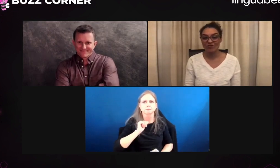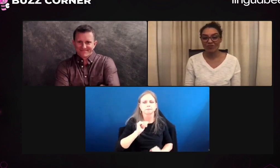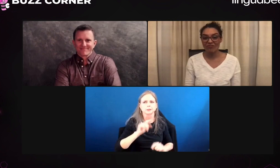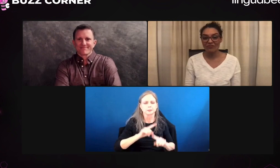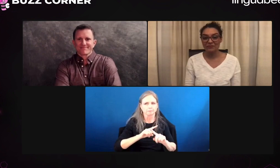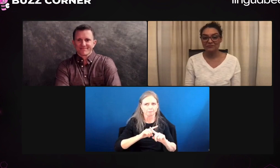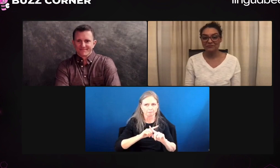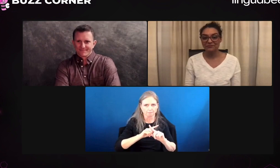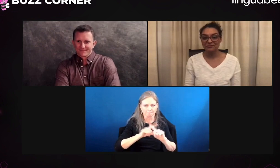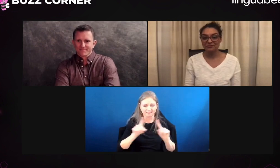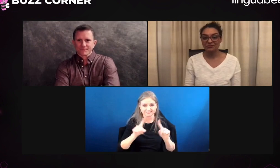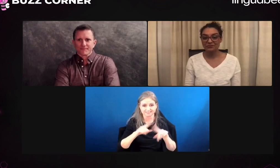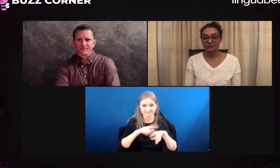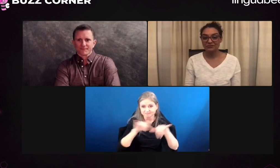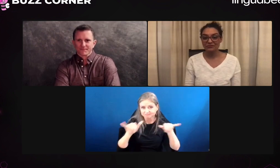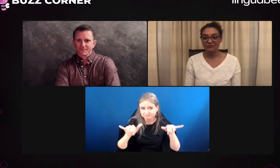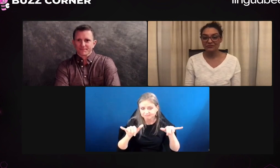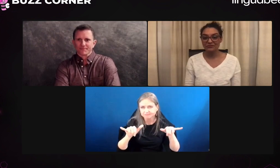Mm-hmm.